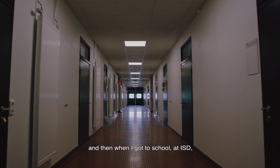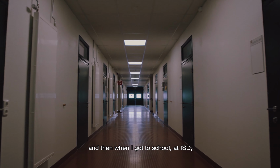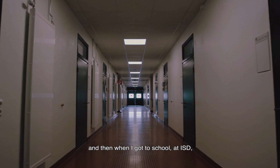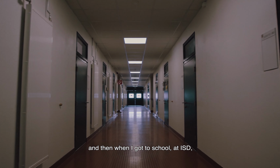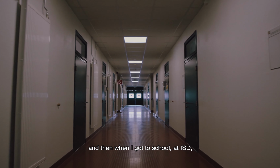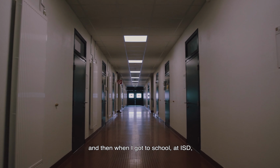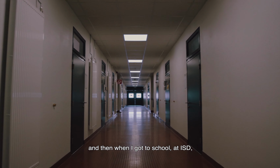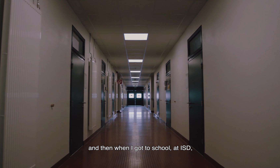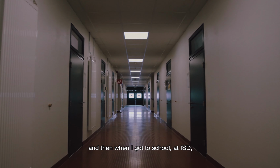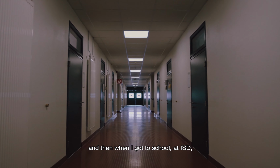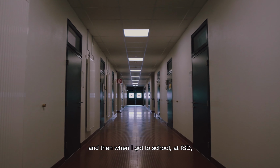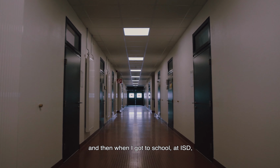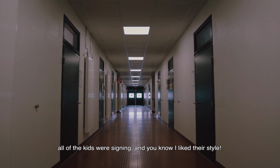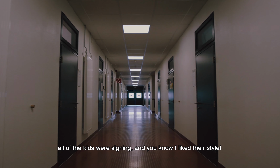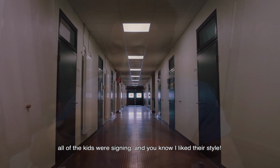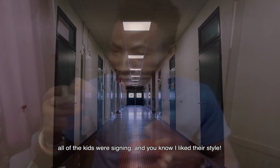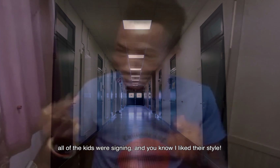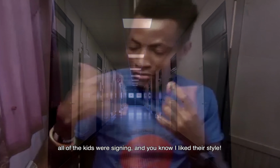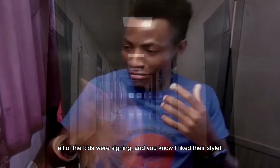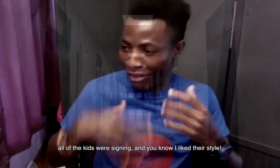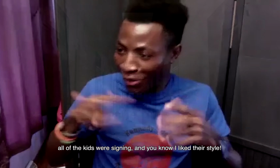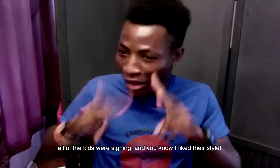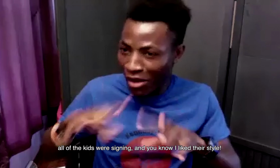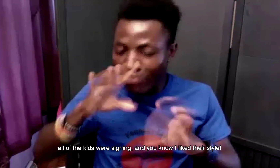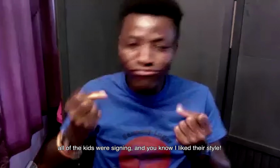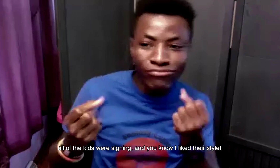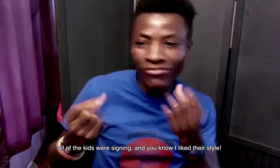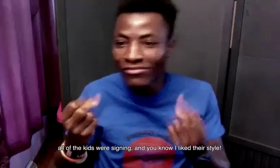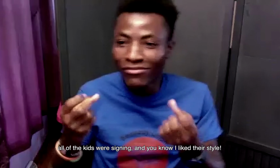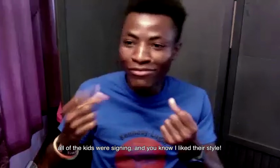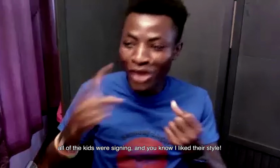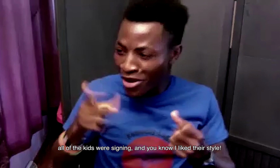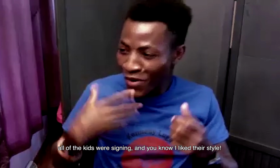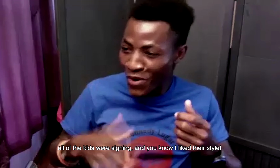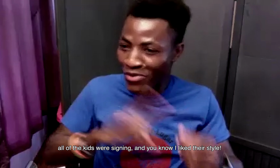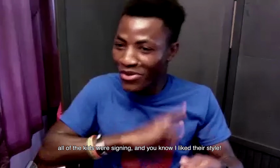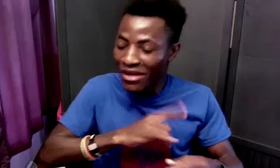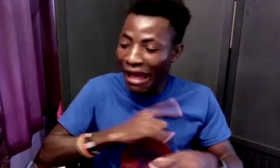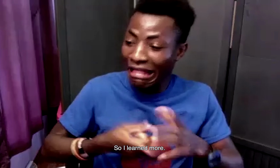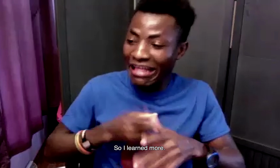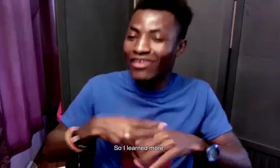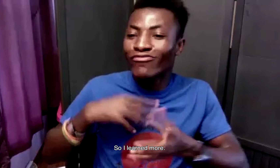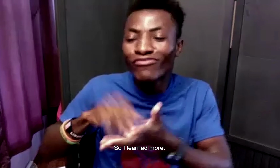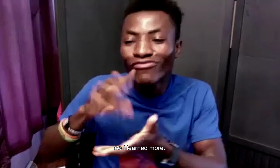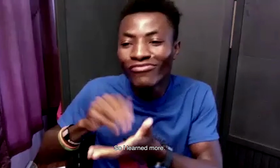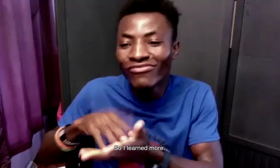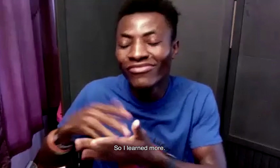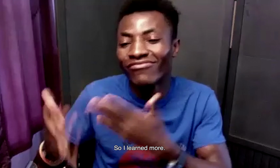to school at ISD, all of the kids were signing. And you know, I liked their style. So I learned more.